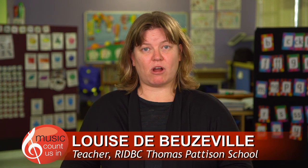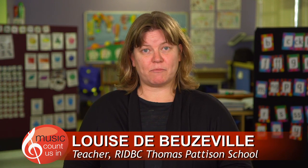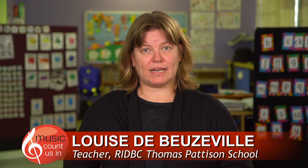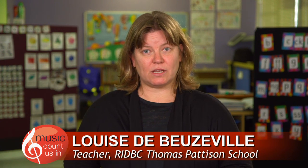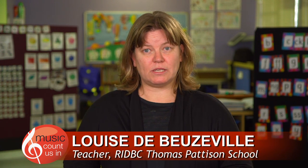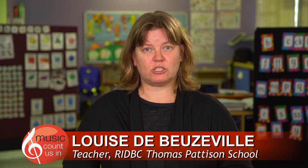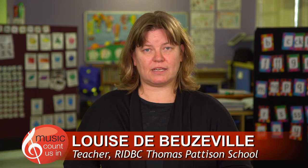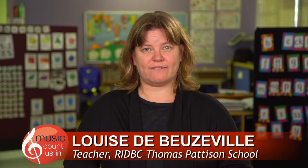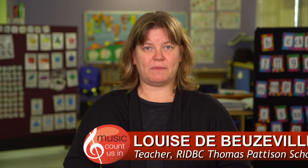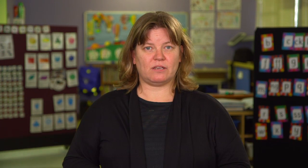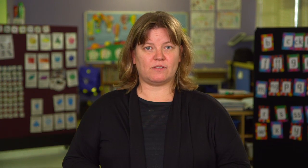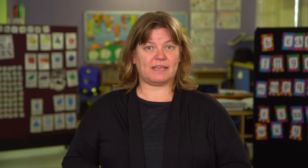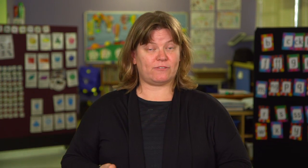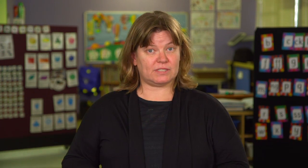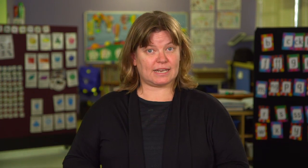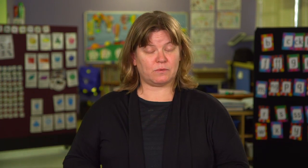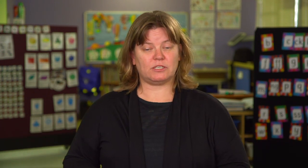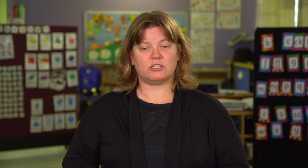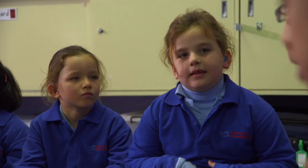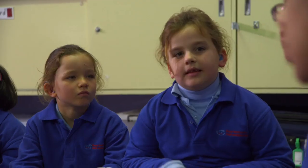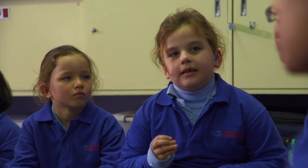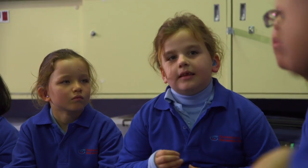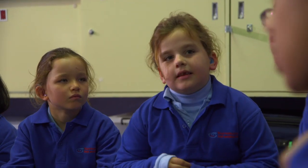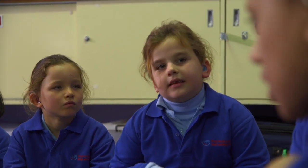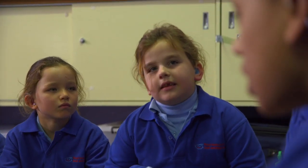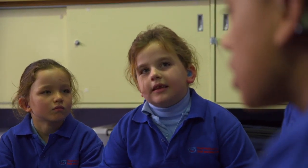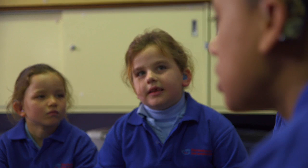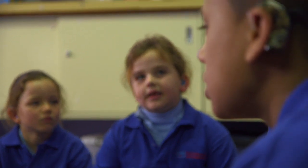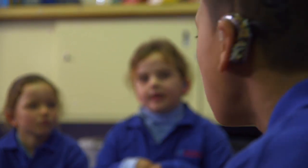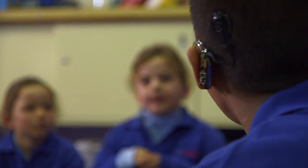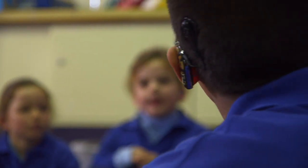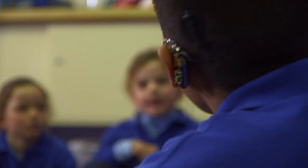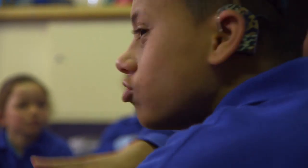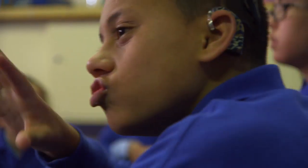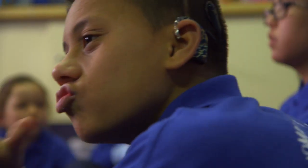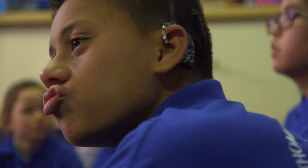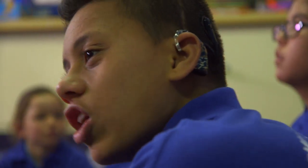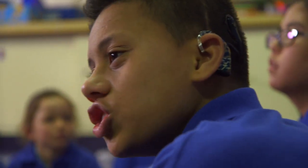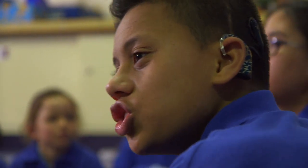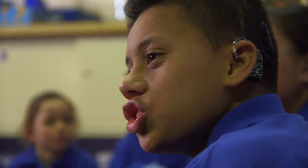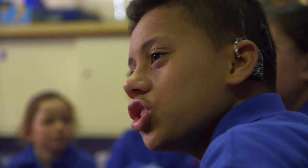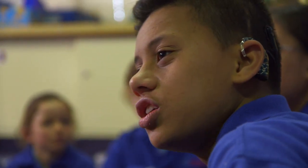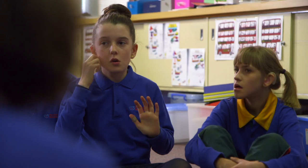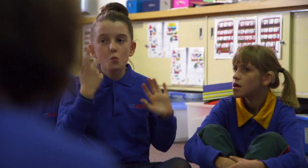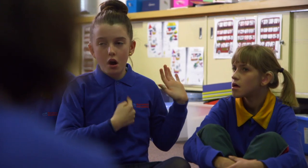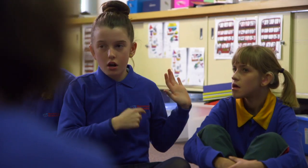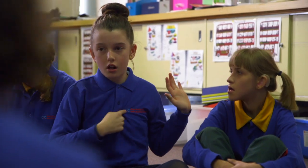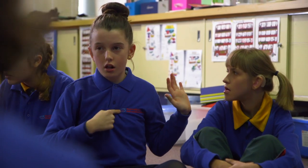primary language, and for many of them their first language. It's important to understand that Auslan is a real language used